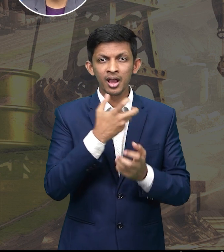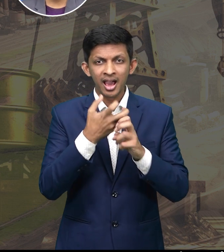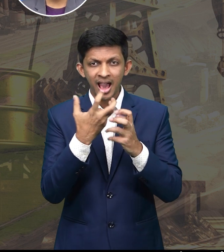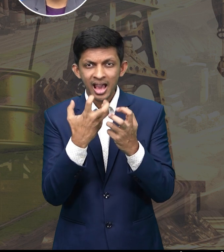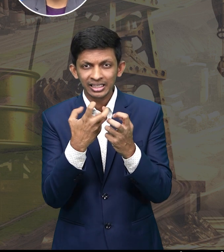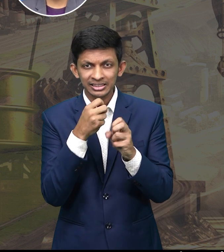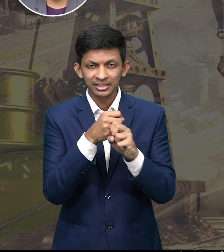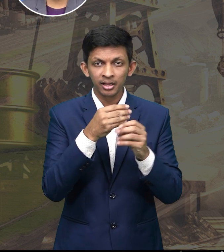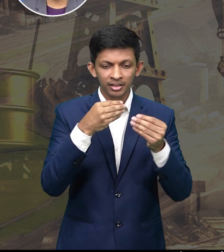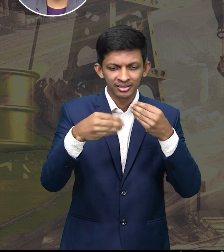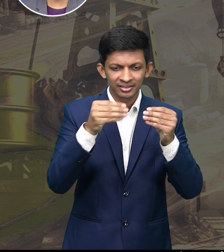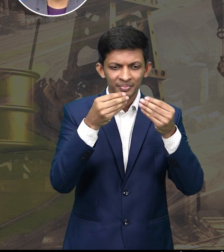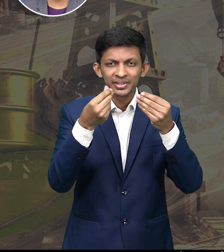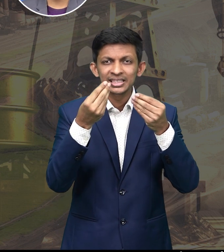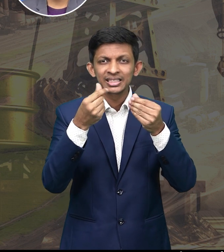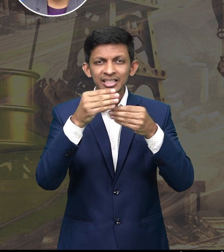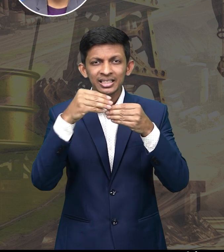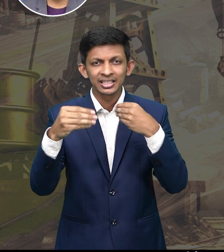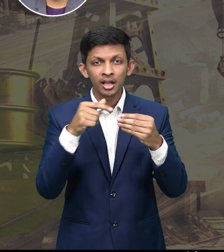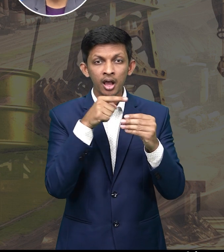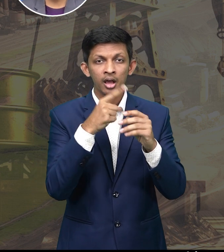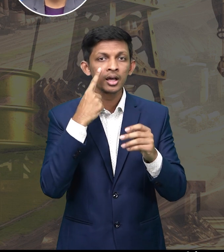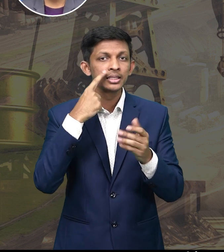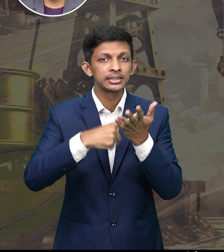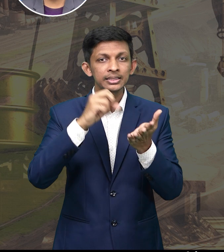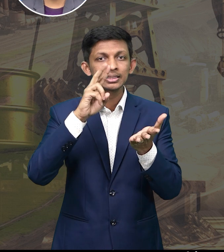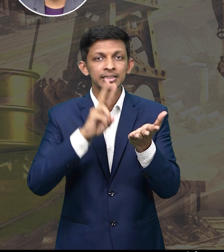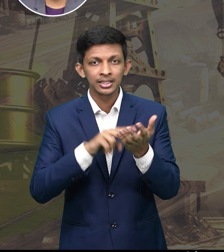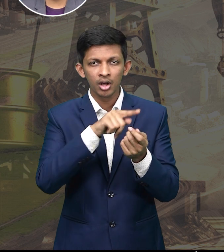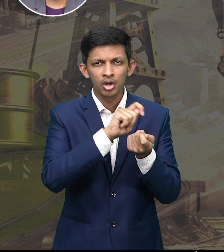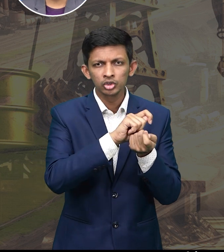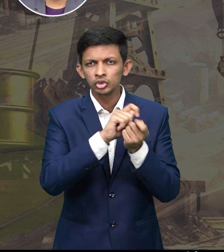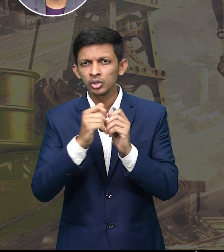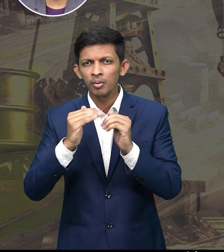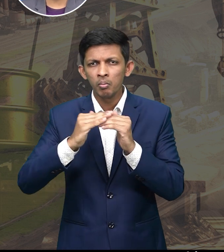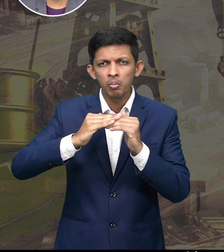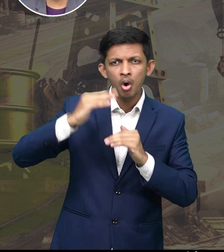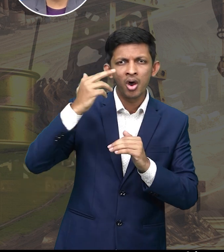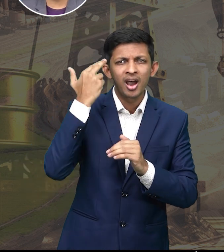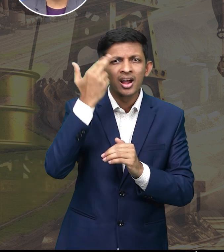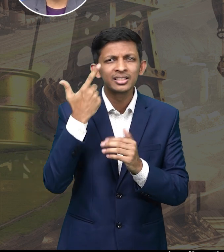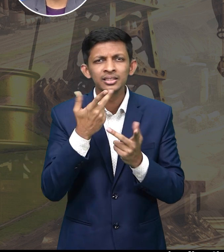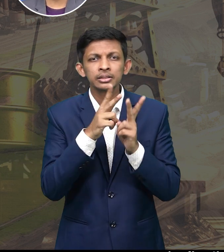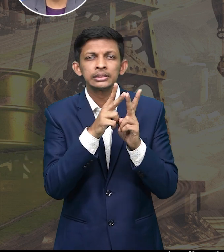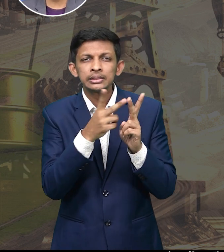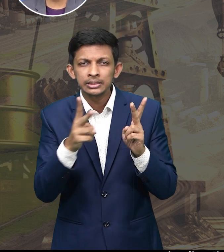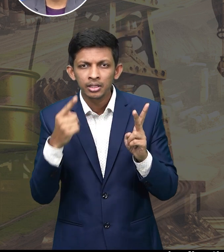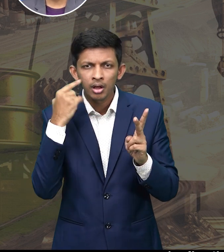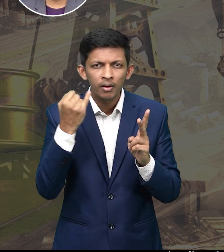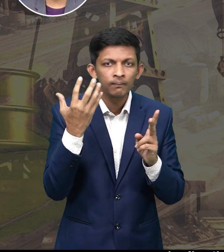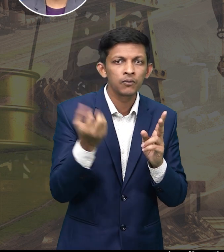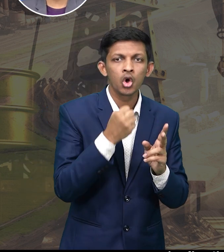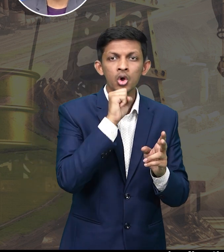of minerals like aluminium and iron become higher due to difficulty in